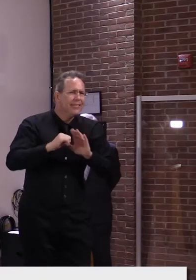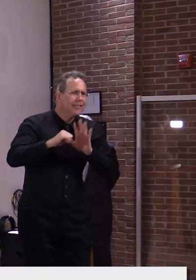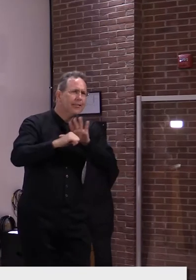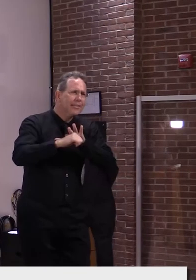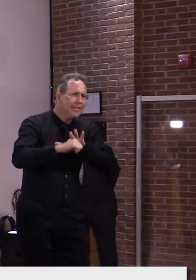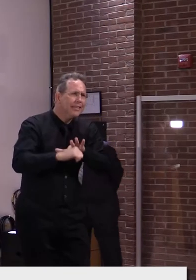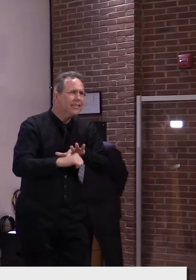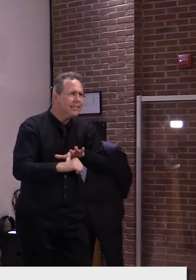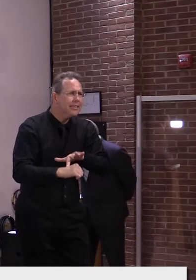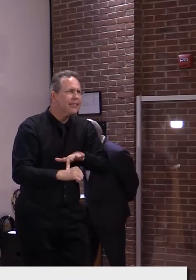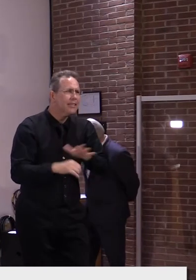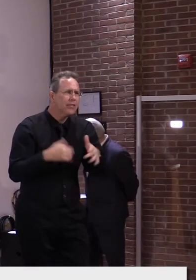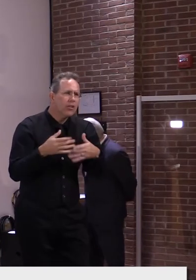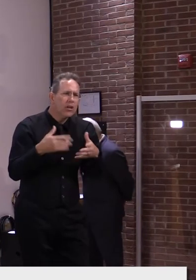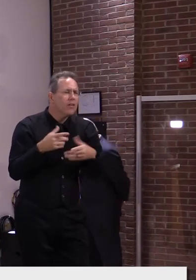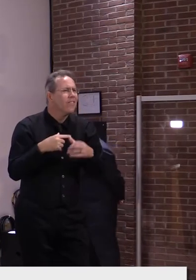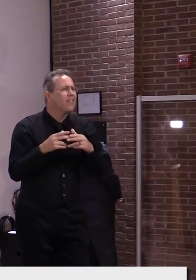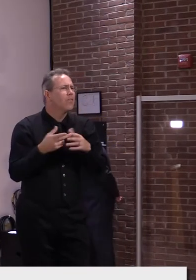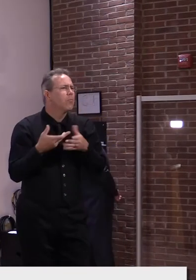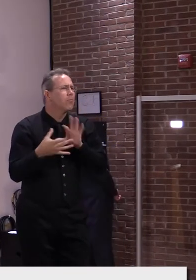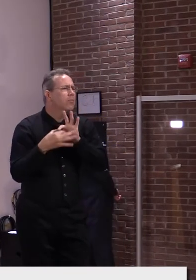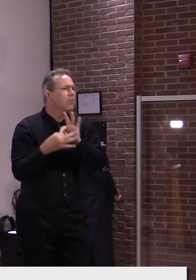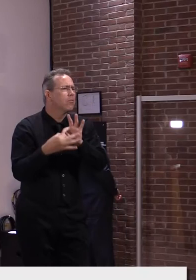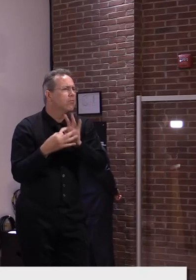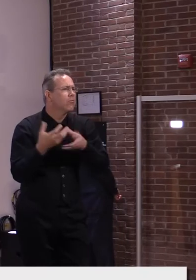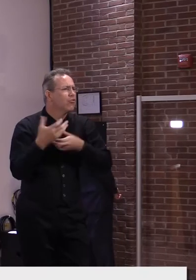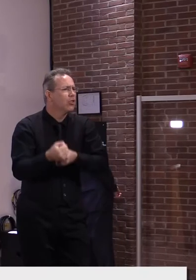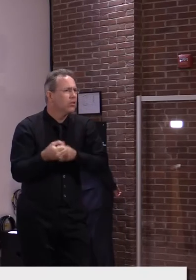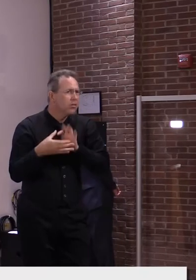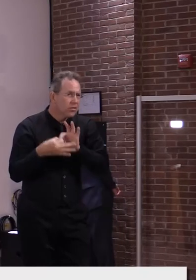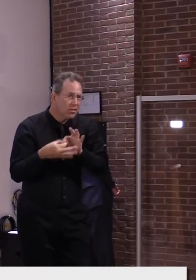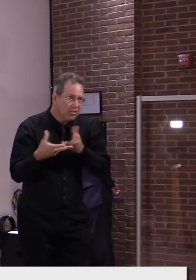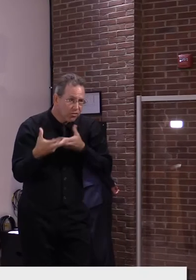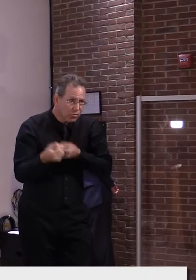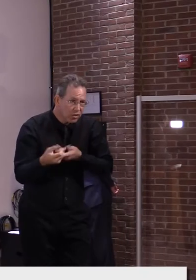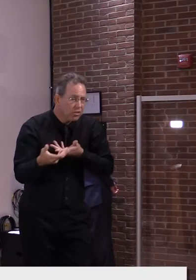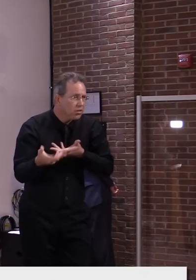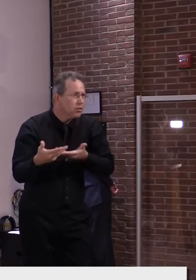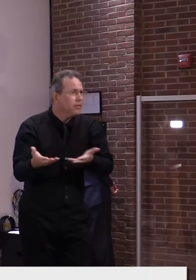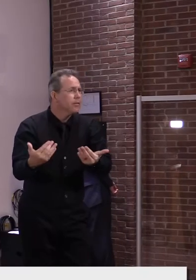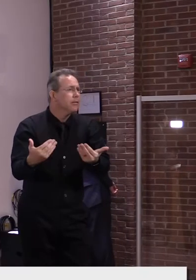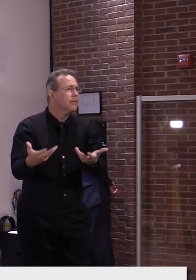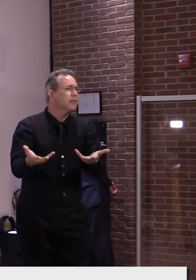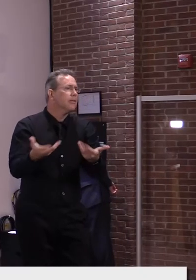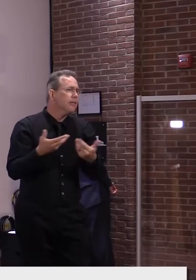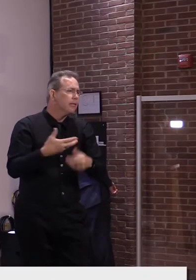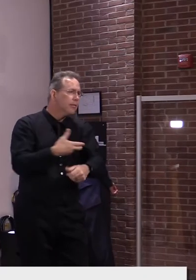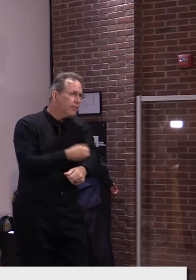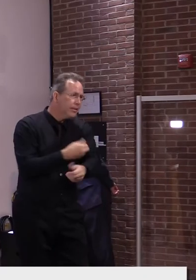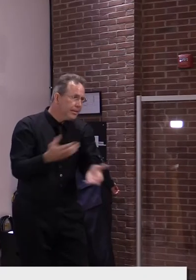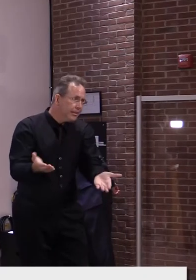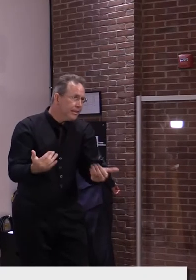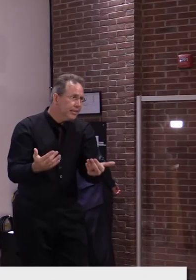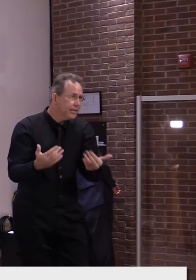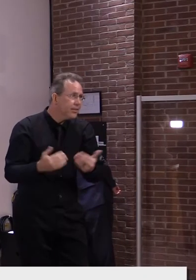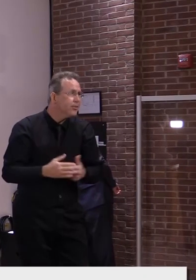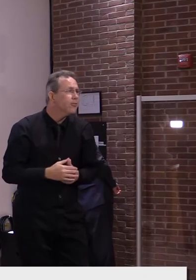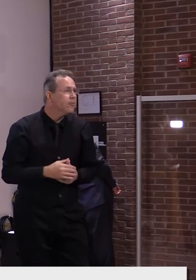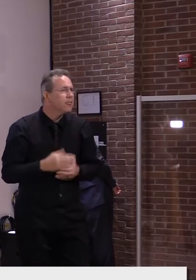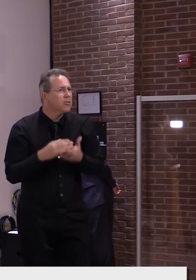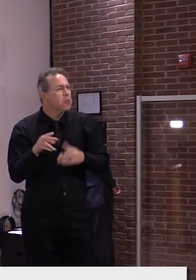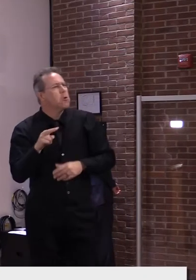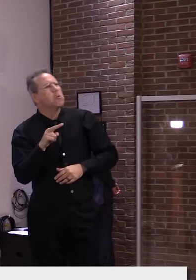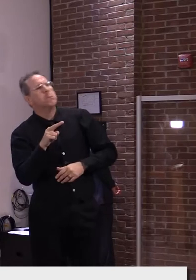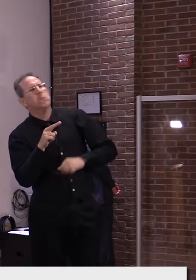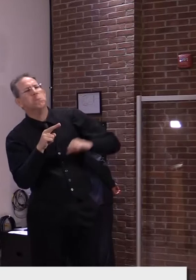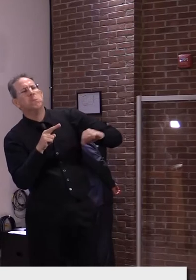over time, just because of the fact that people have more time to understand better and are interacting with members of their